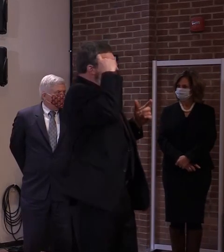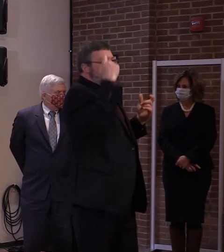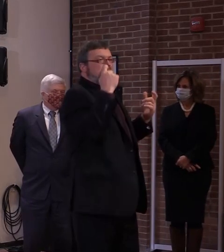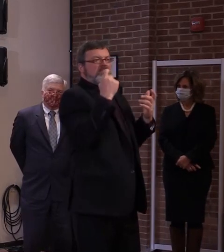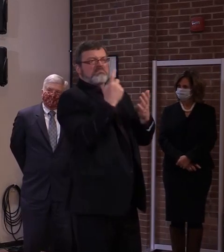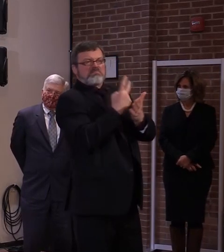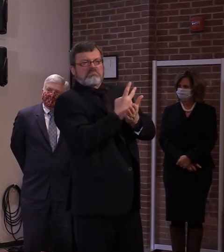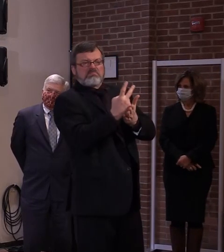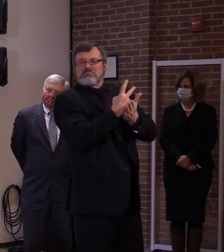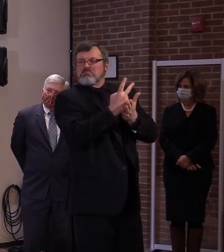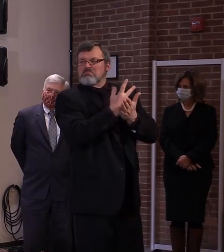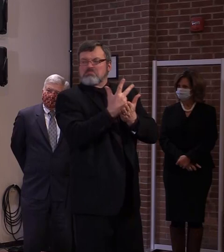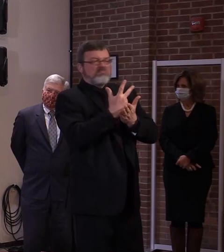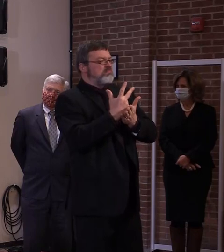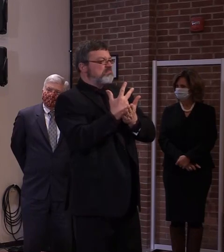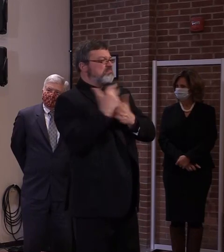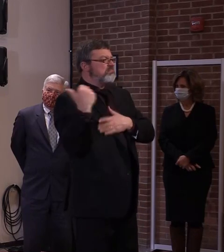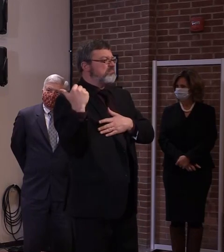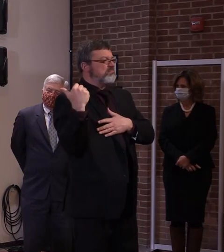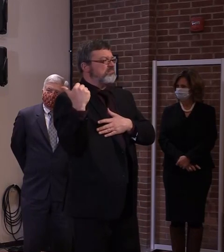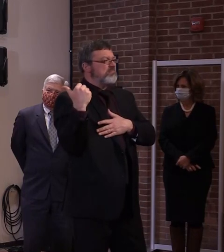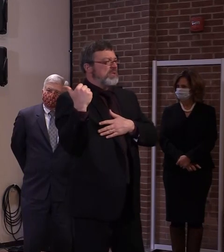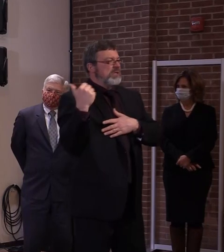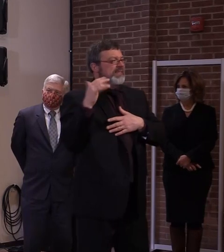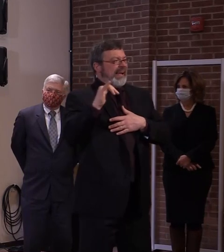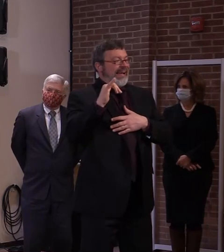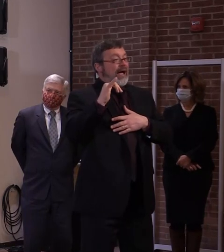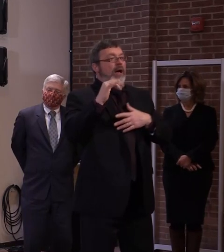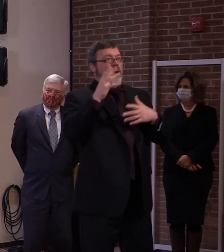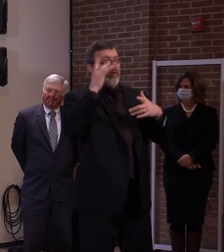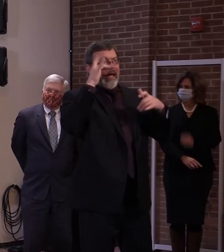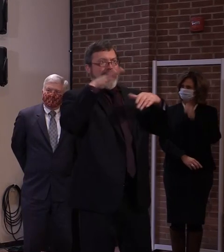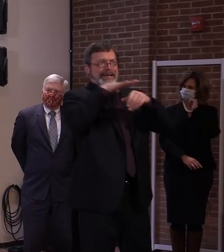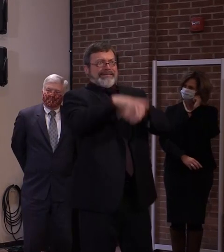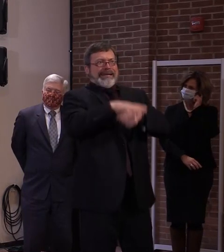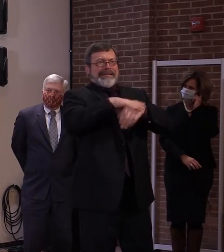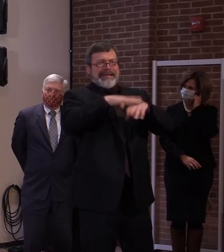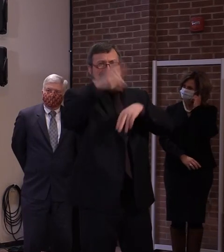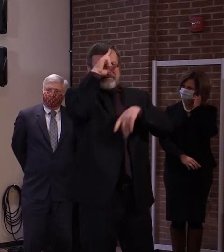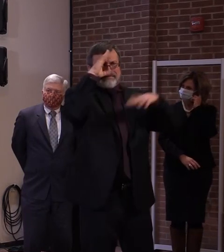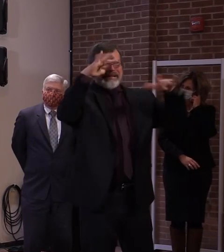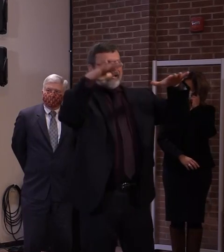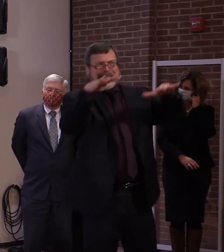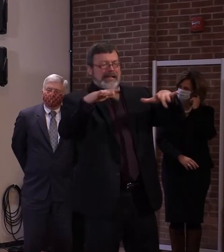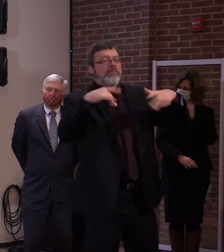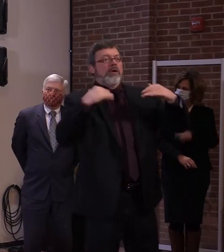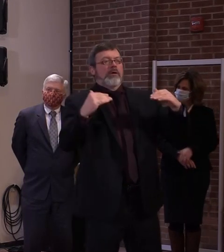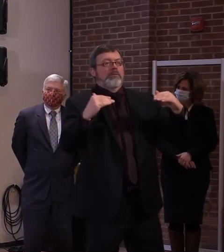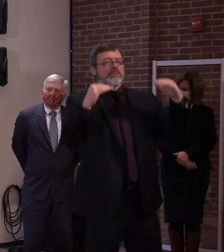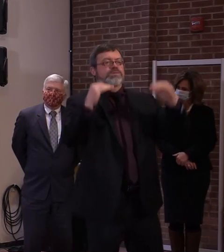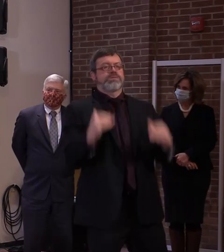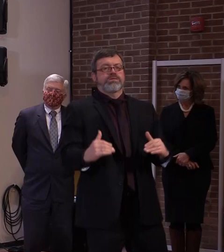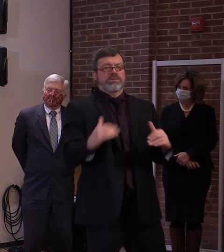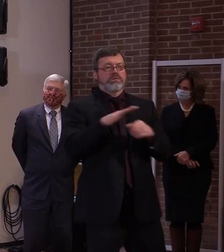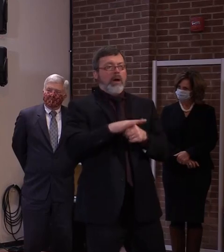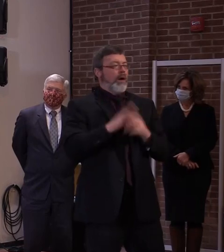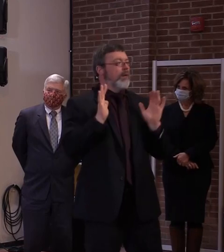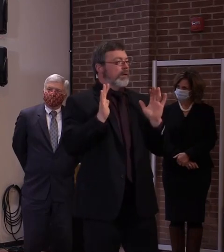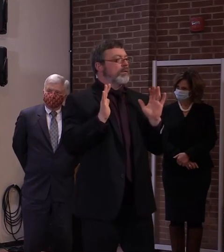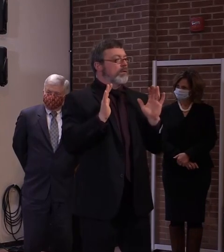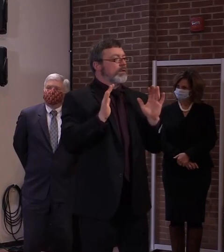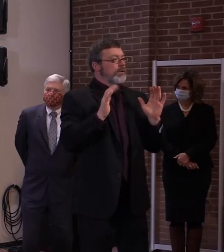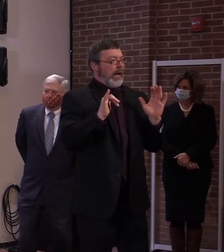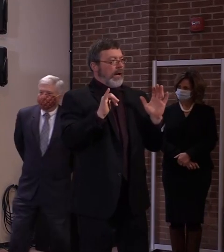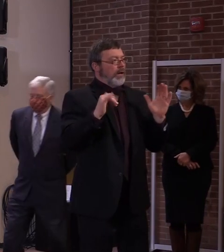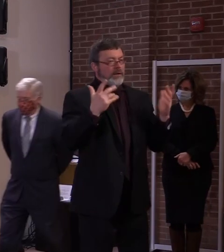So it's just to relieve some of the pressure in the hospital, some of the EMTs and so forth, to relieve some of the pressure on the staff